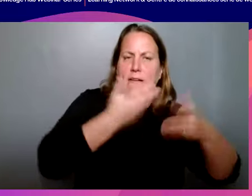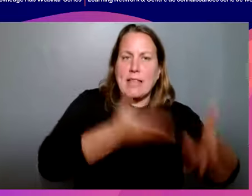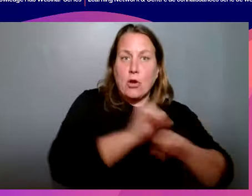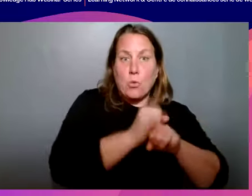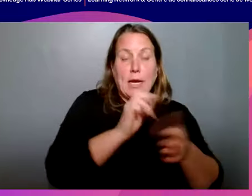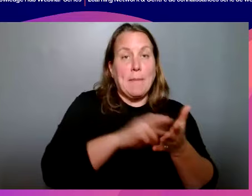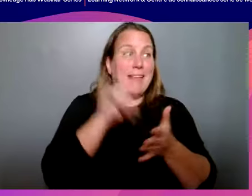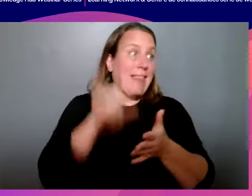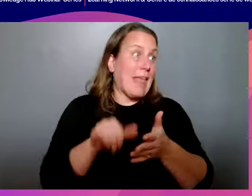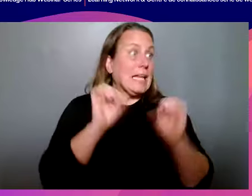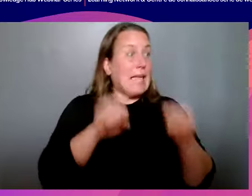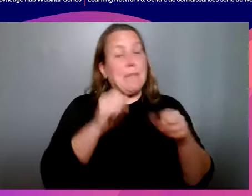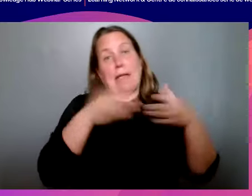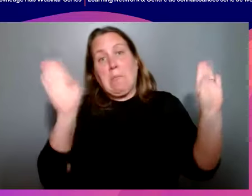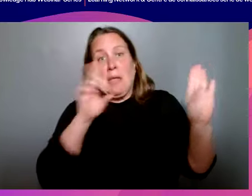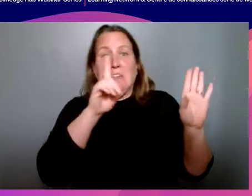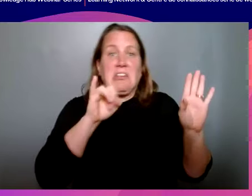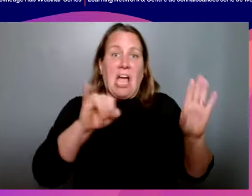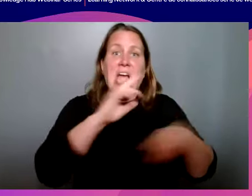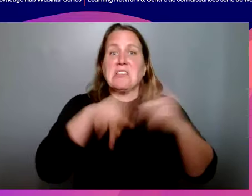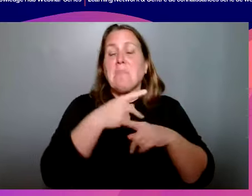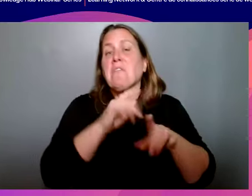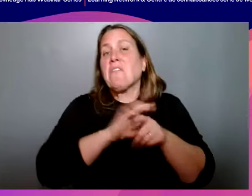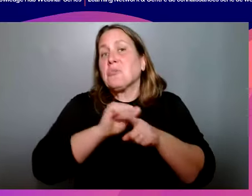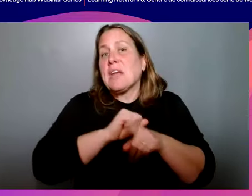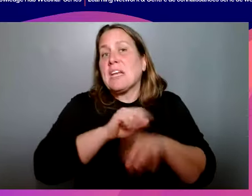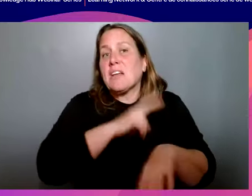and diversity training, but it also needs to include